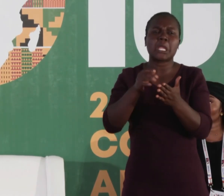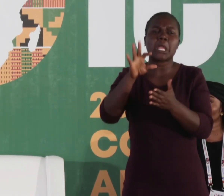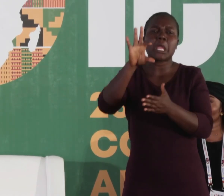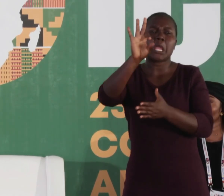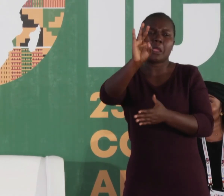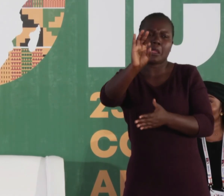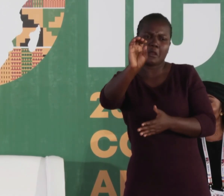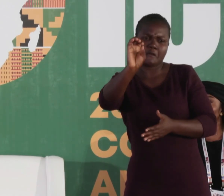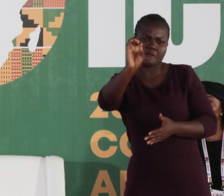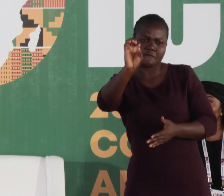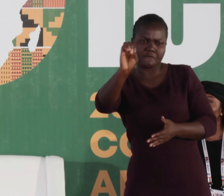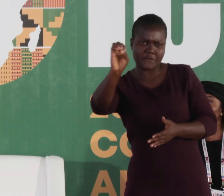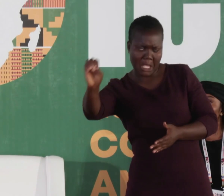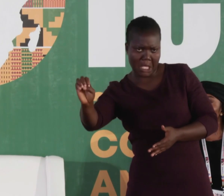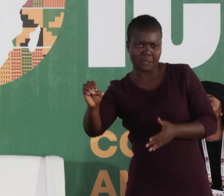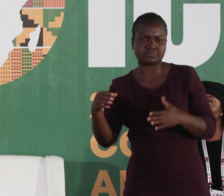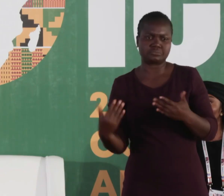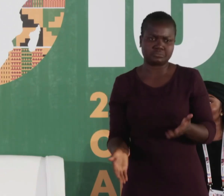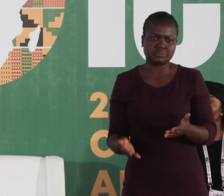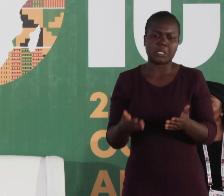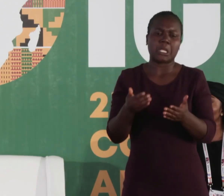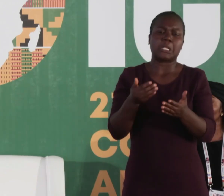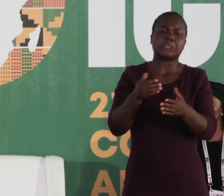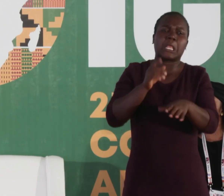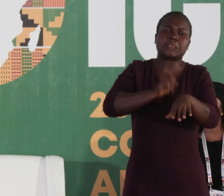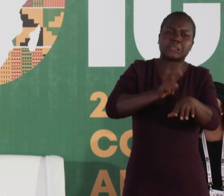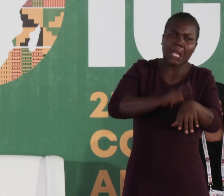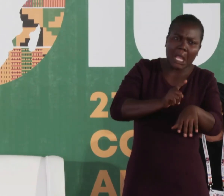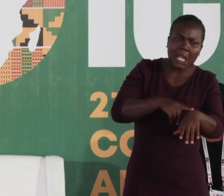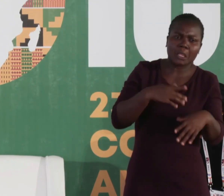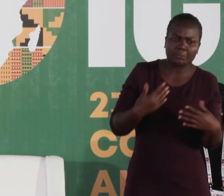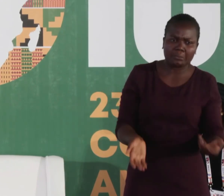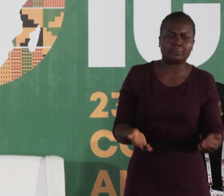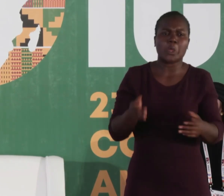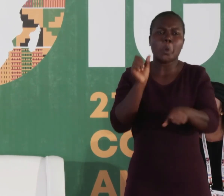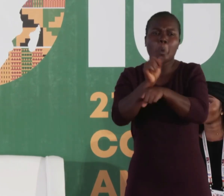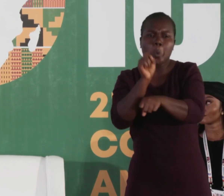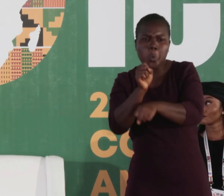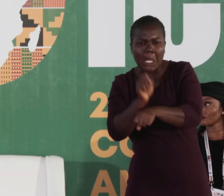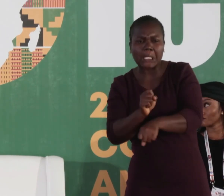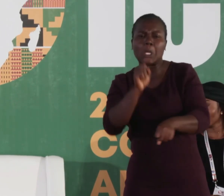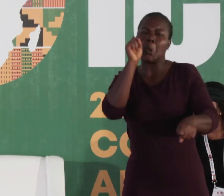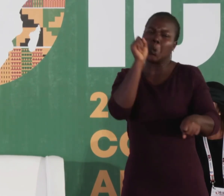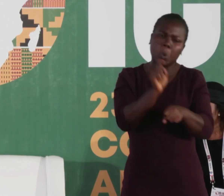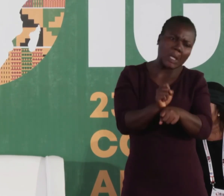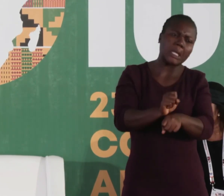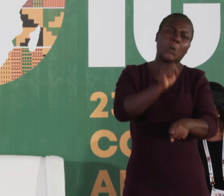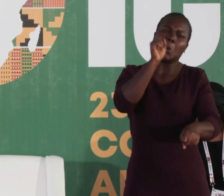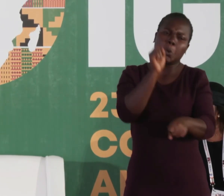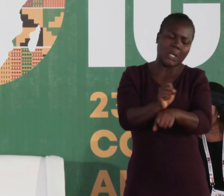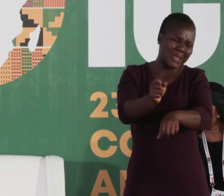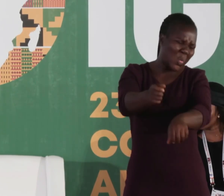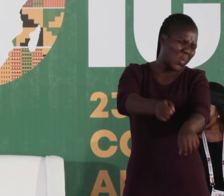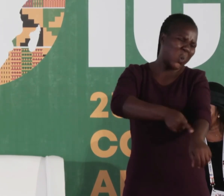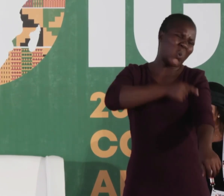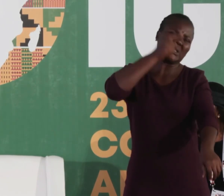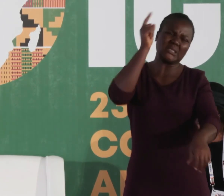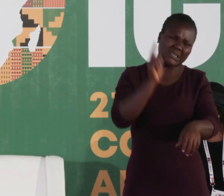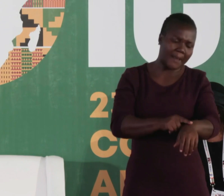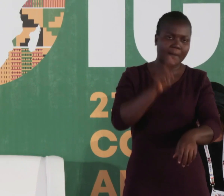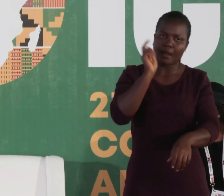in recognition of the time and effort they spent implementing the long review process that was